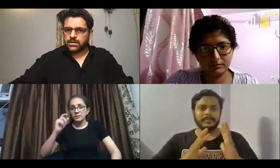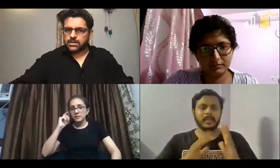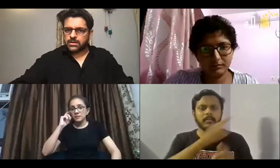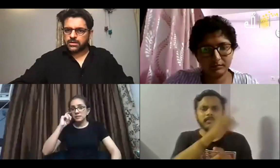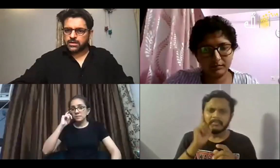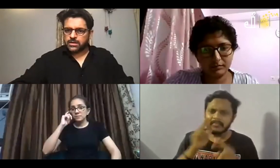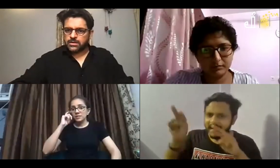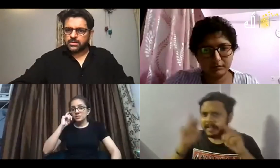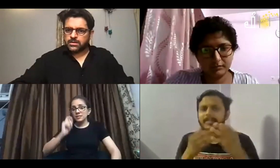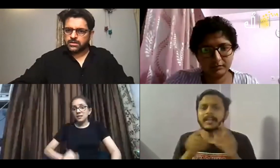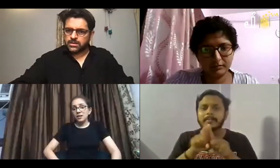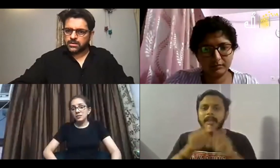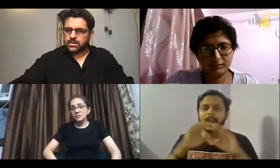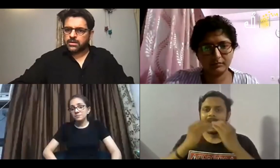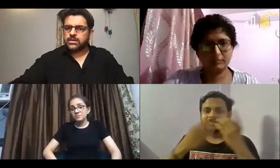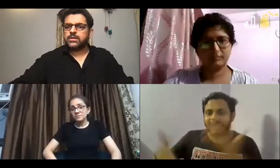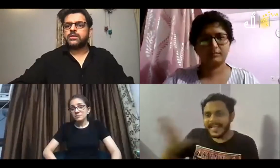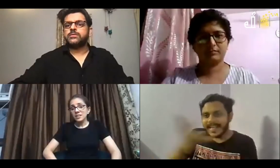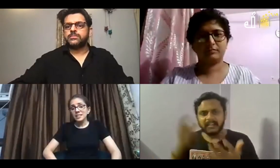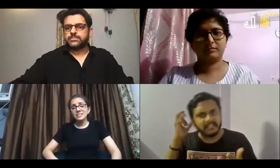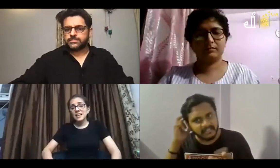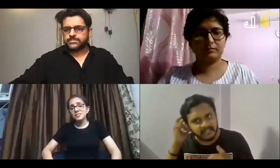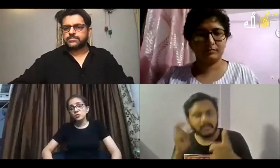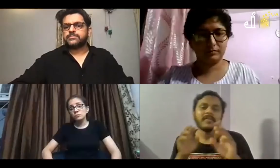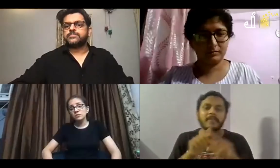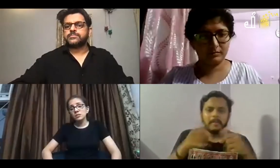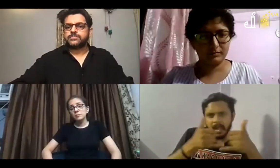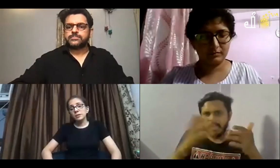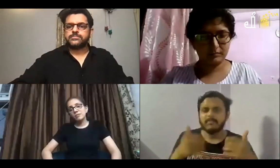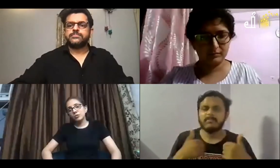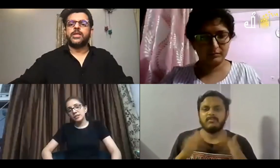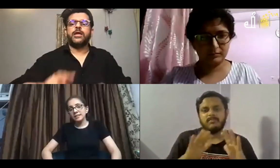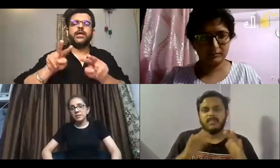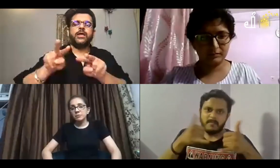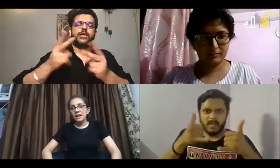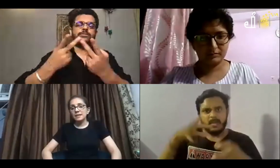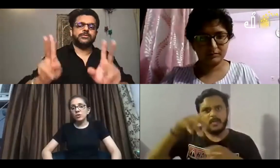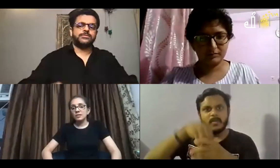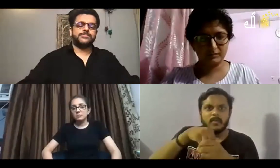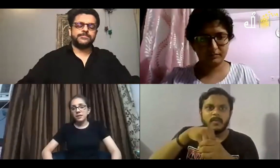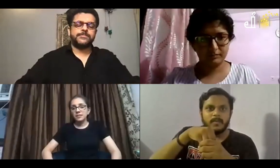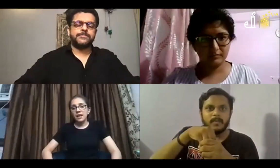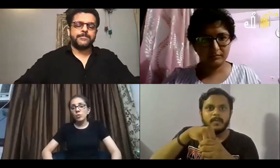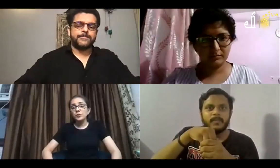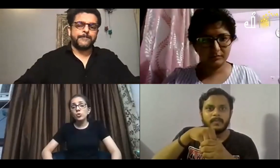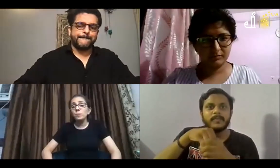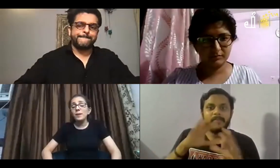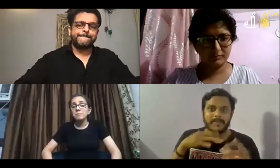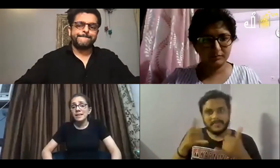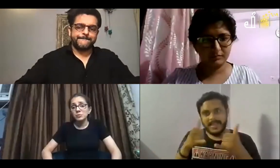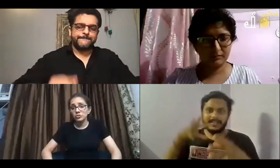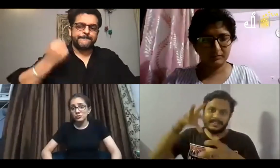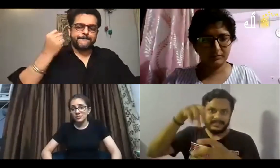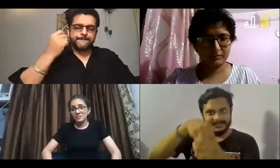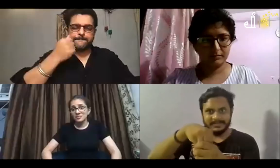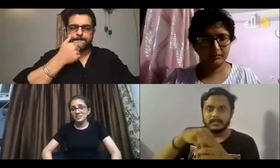how about cochlear implant? See, in the classroom, people were looking at me when I had a cochlear implant, and I wanted to go and play